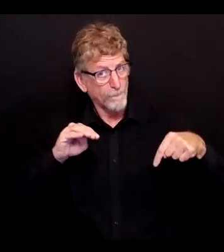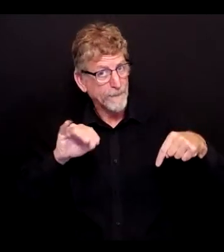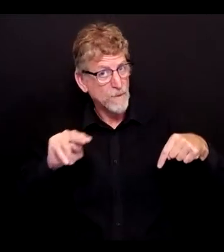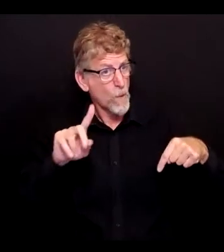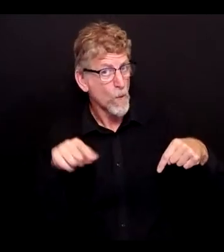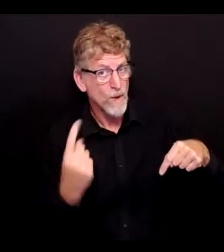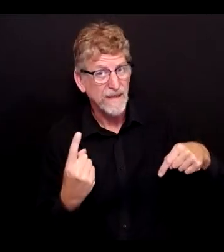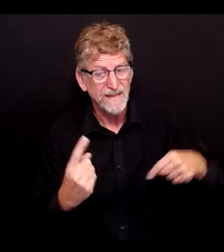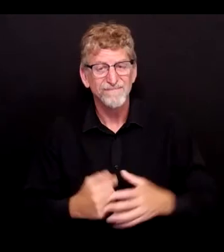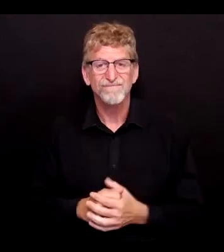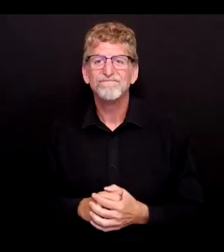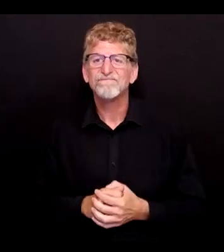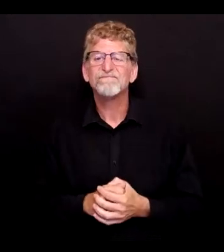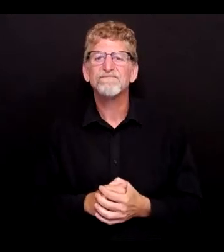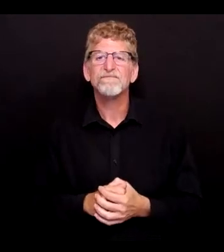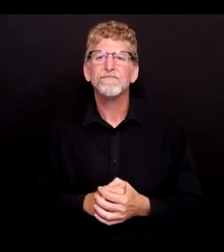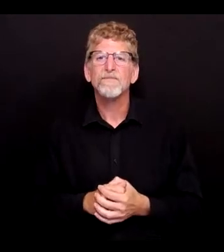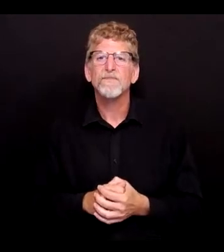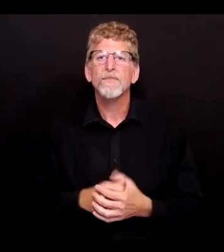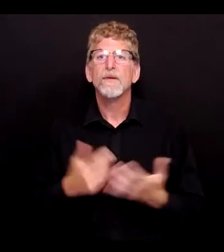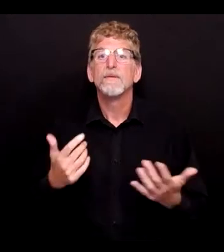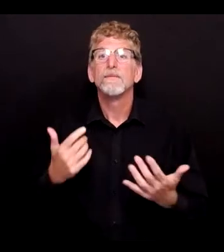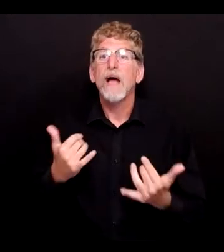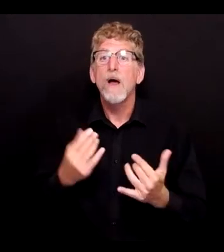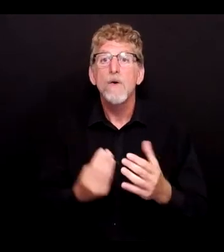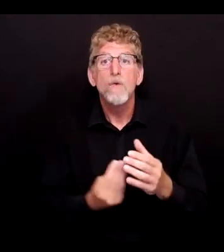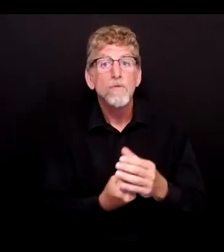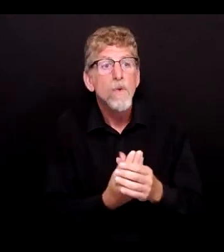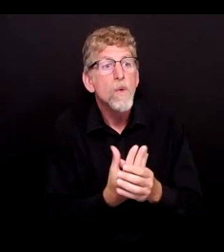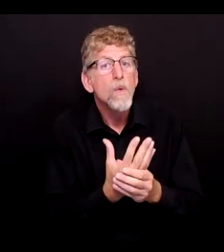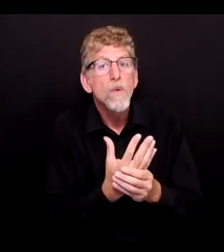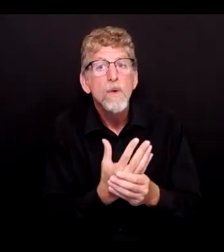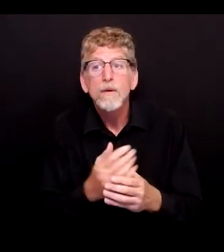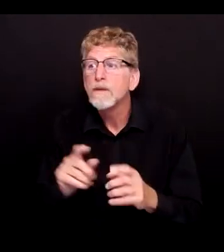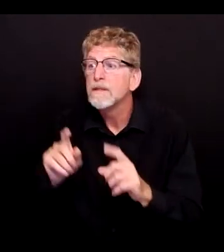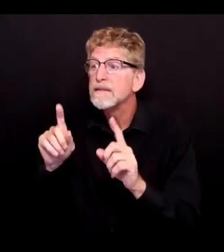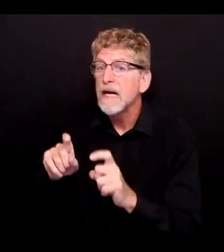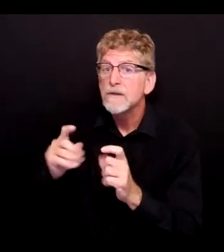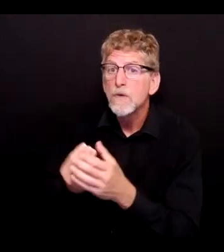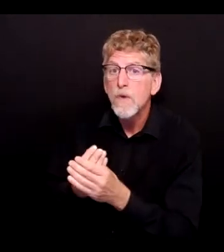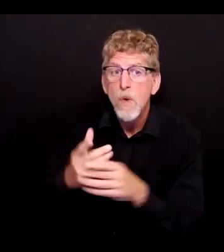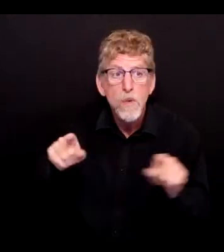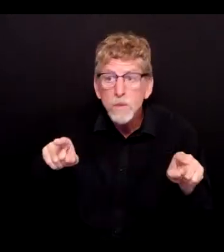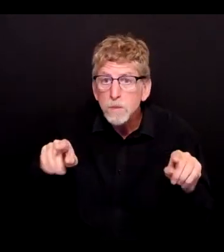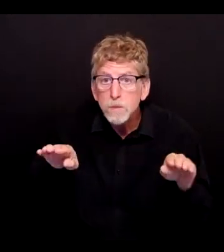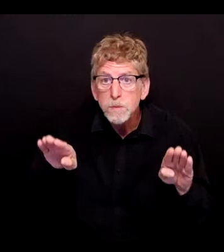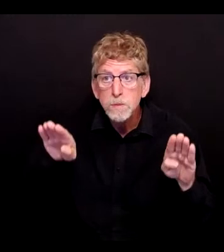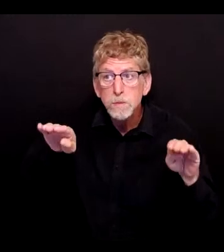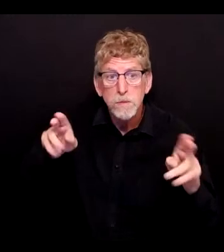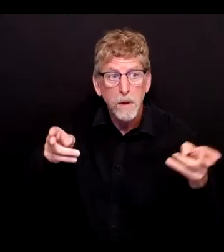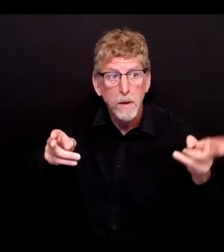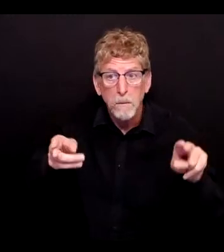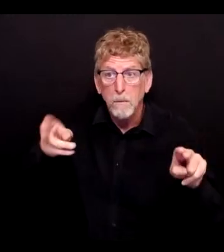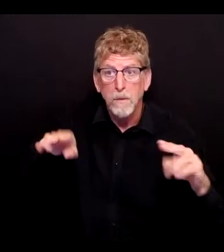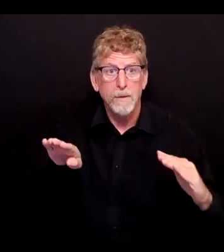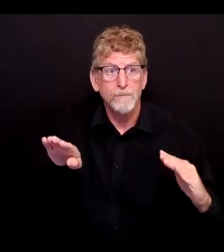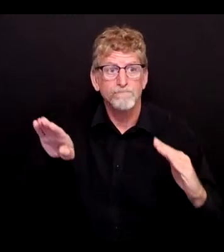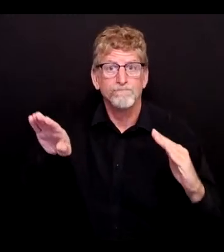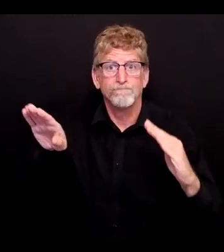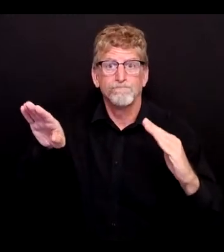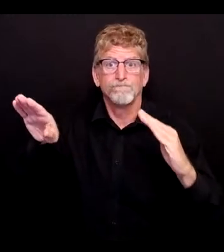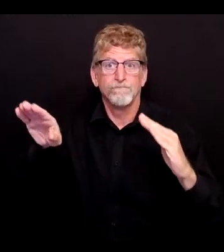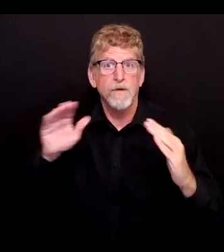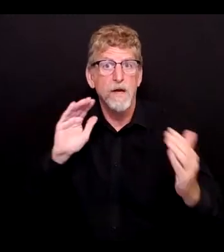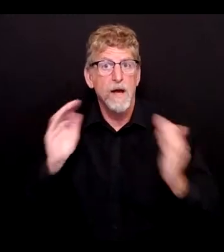case growth and testing growth are up just a little bit week over week in both cases. We've